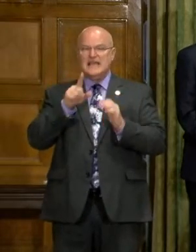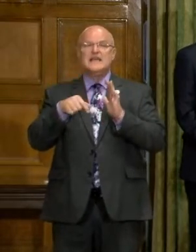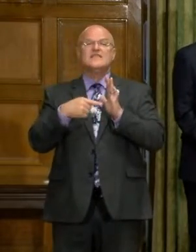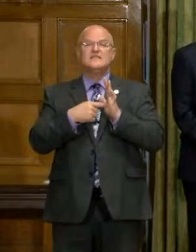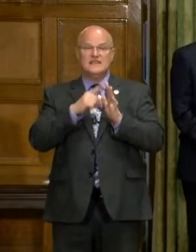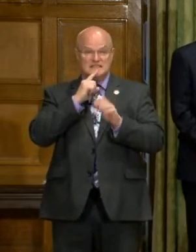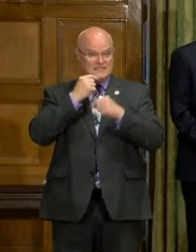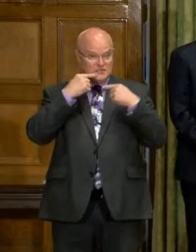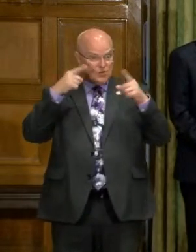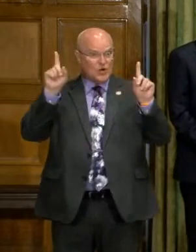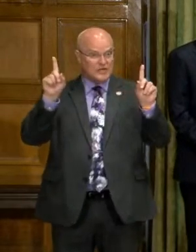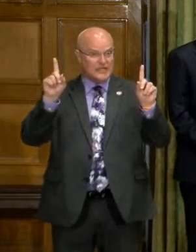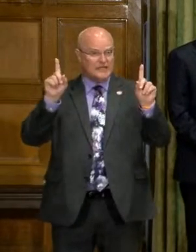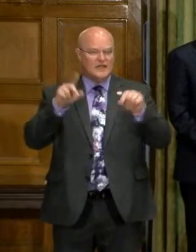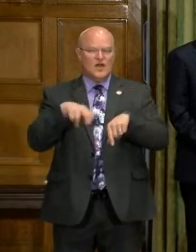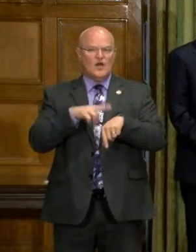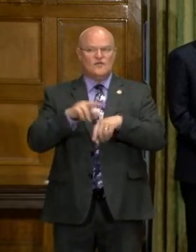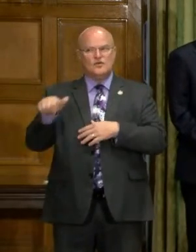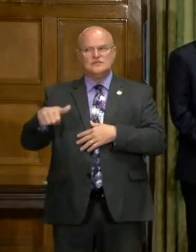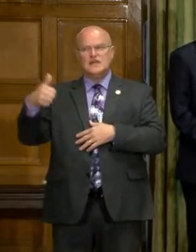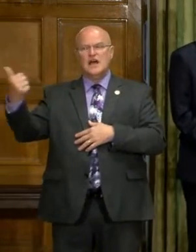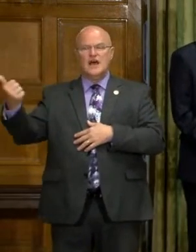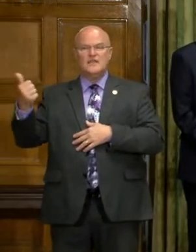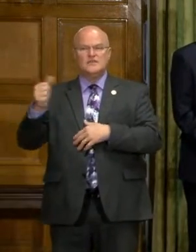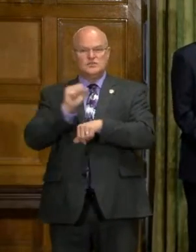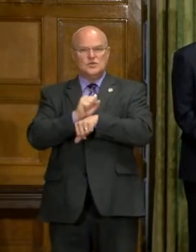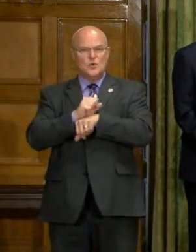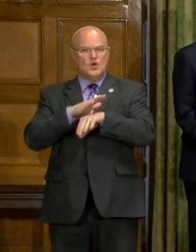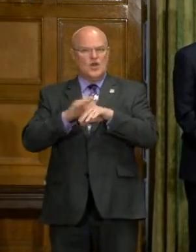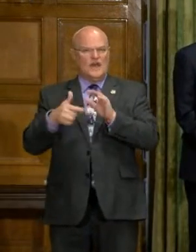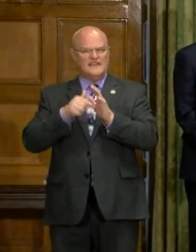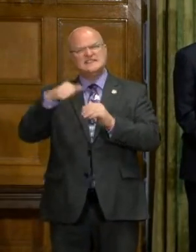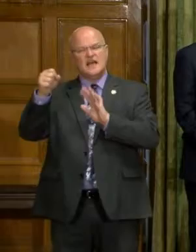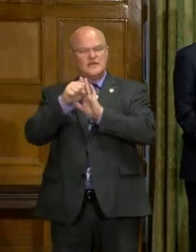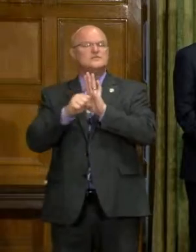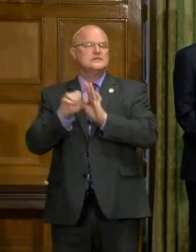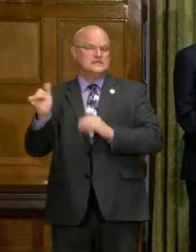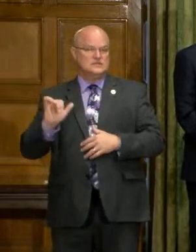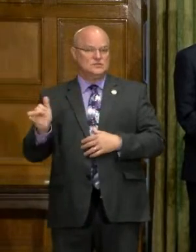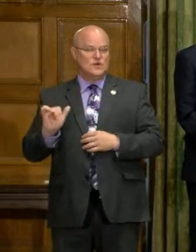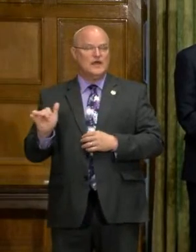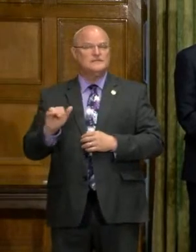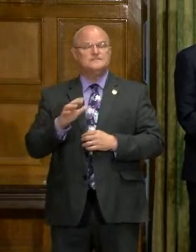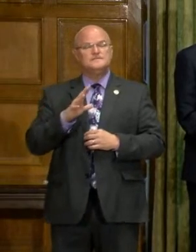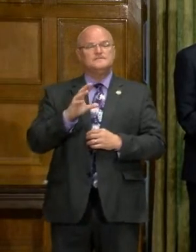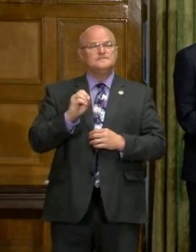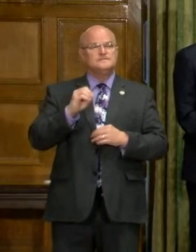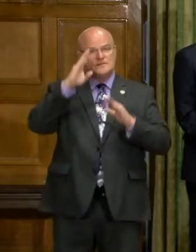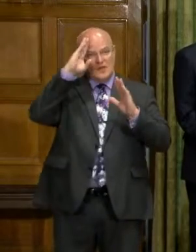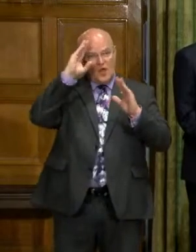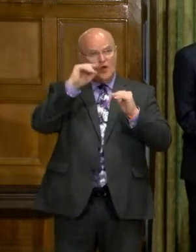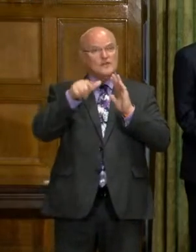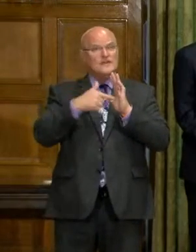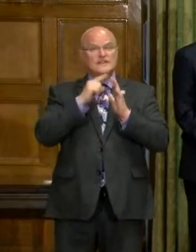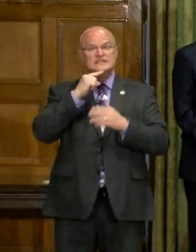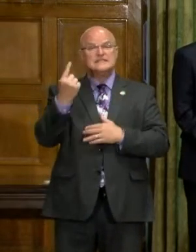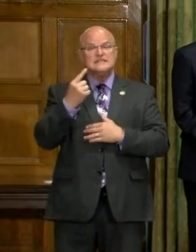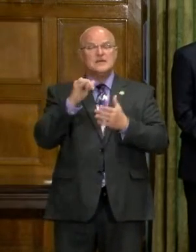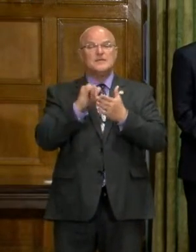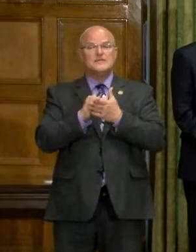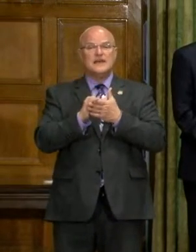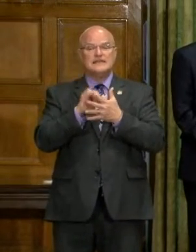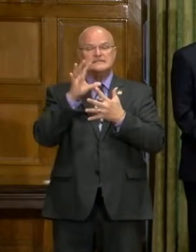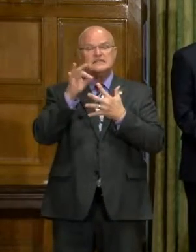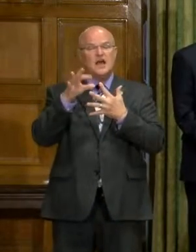is working. Of course, others are working on this in other states as well. And hopefully this is something that